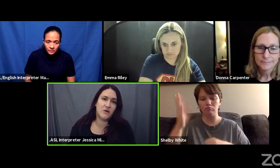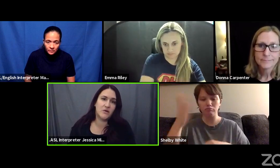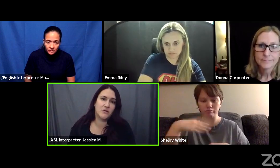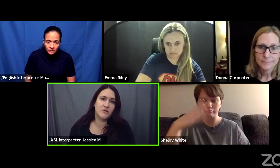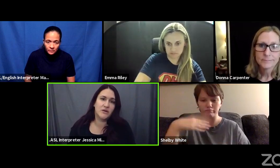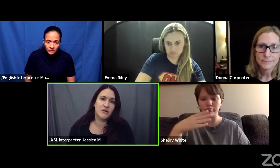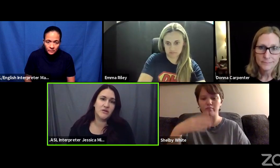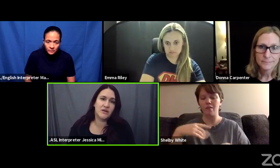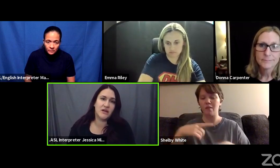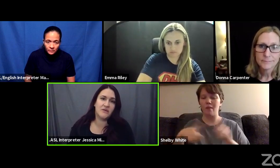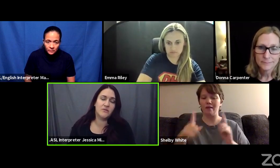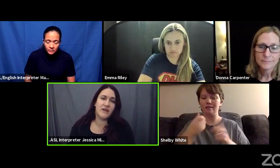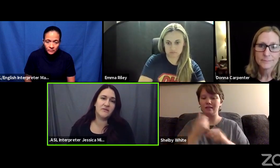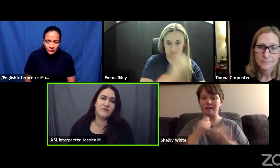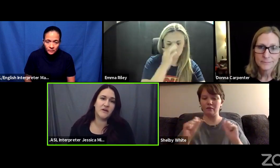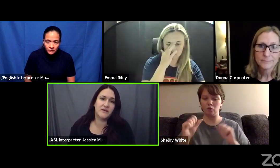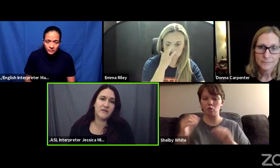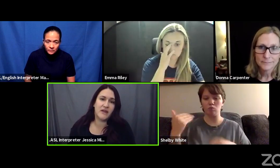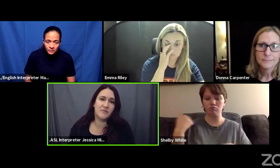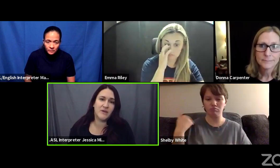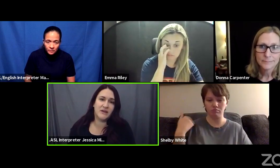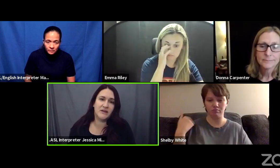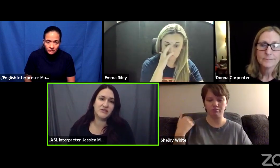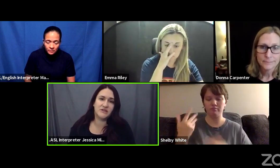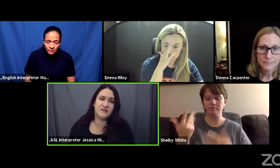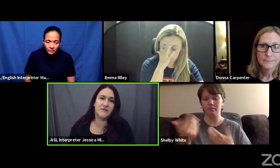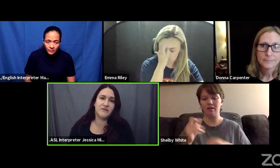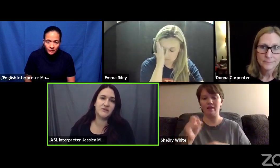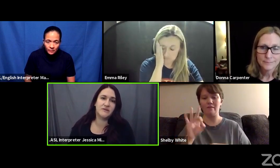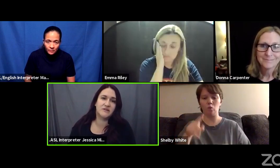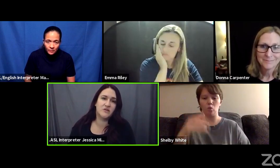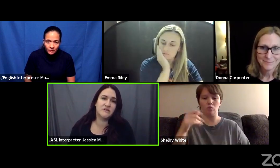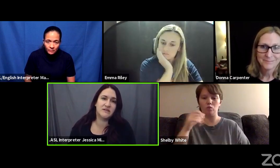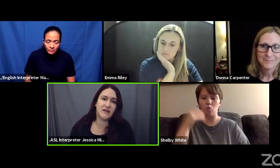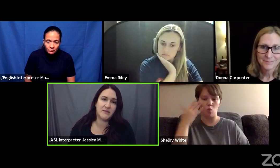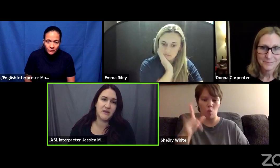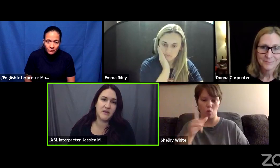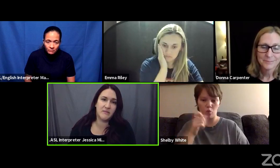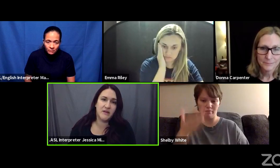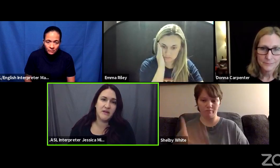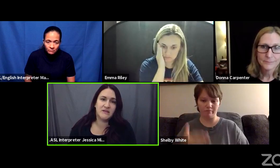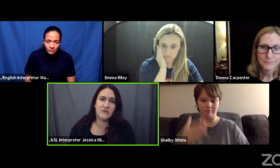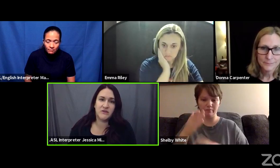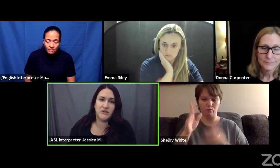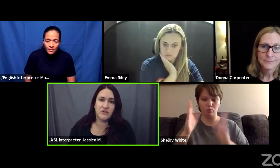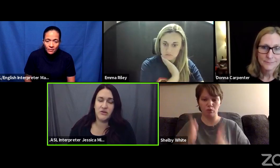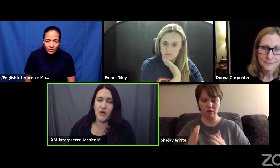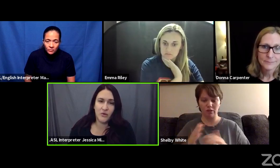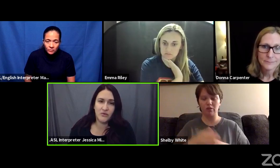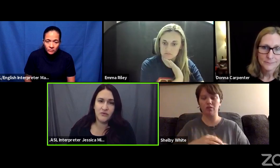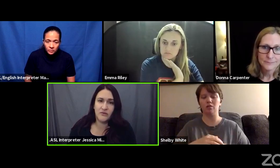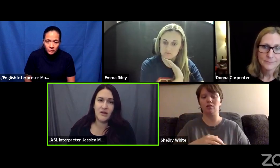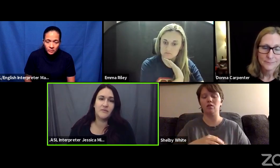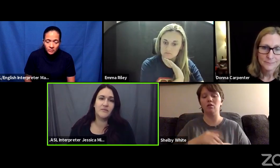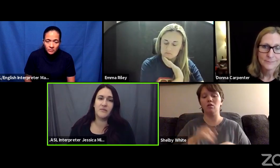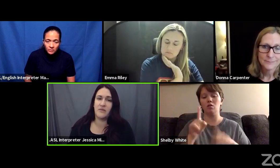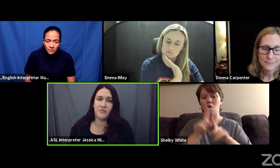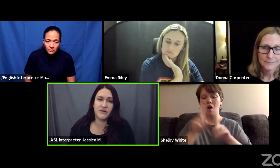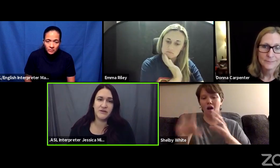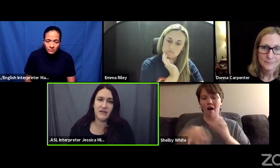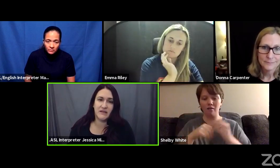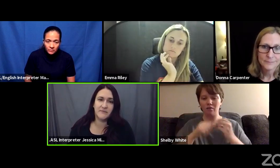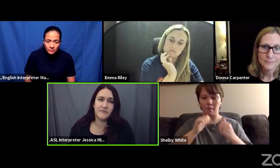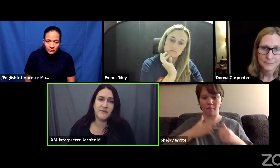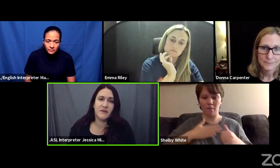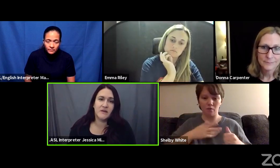see, so you can kind of wave in front of them, but it's just safer to assume to tap them, especially if you don't know